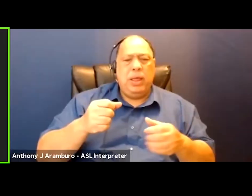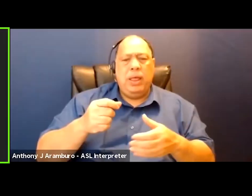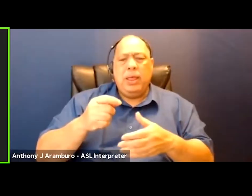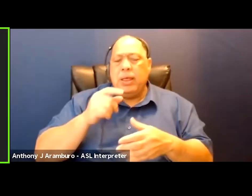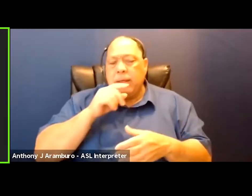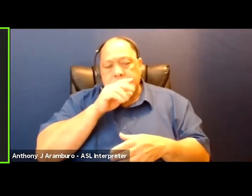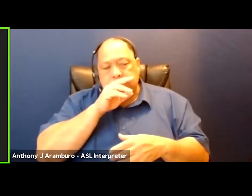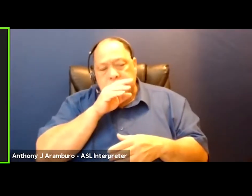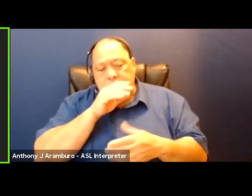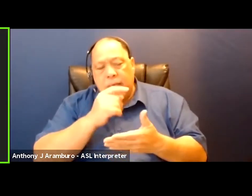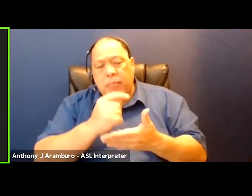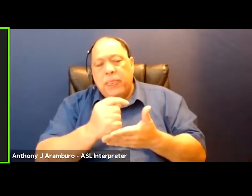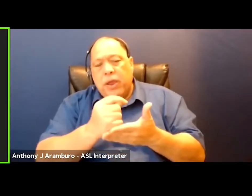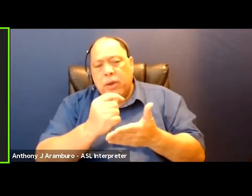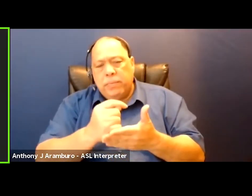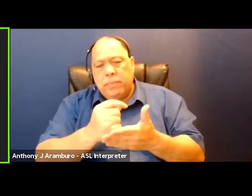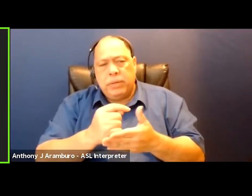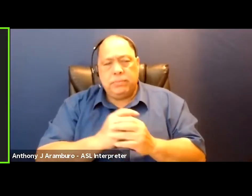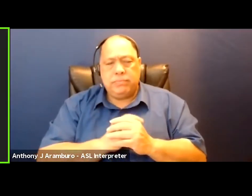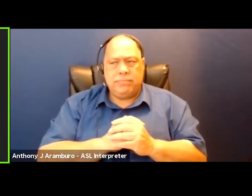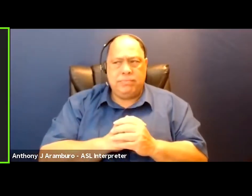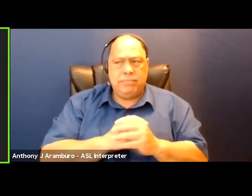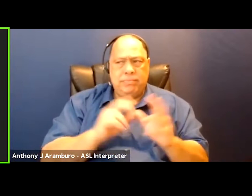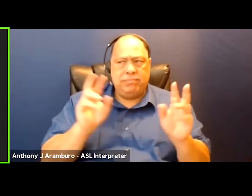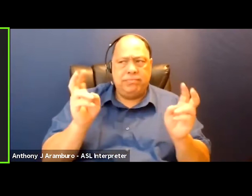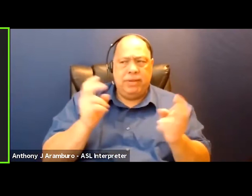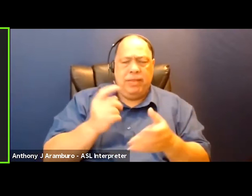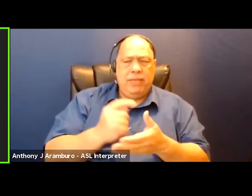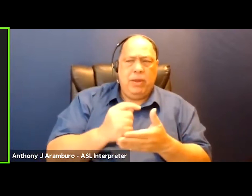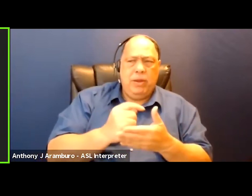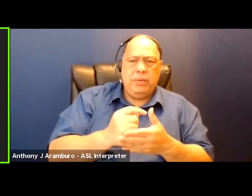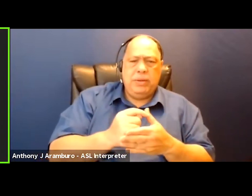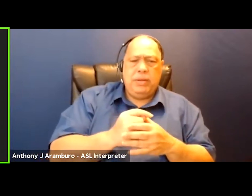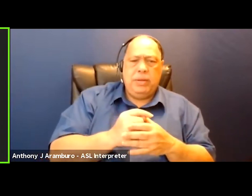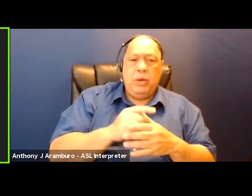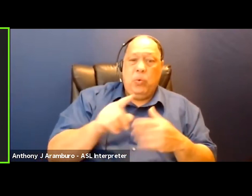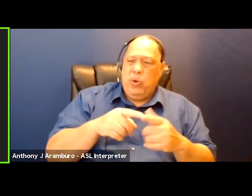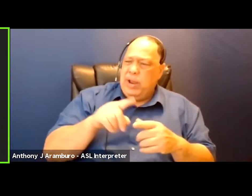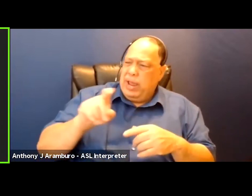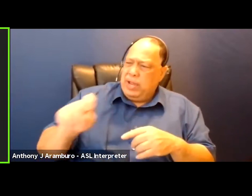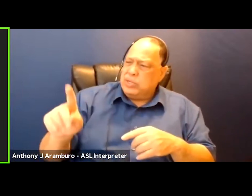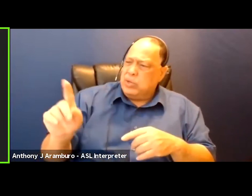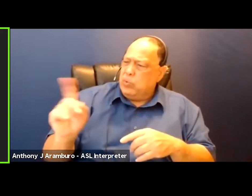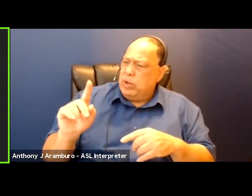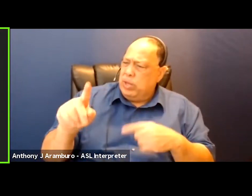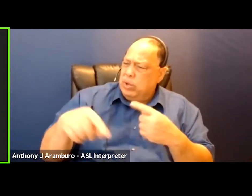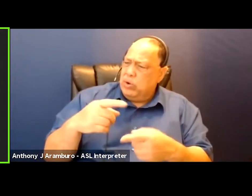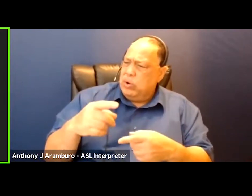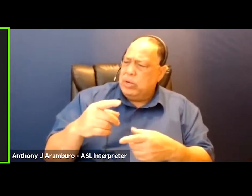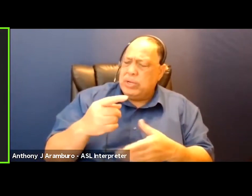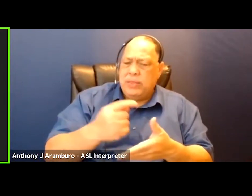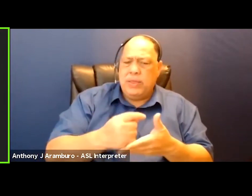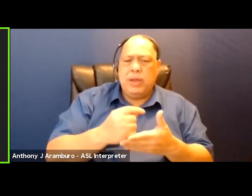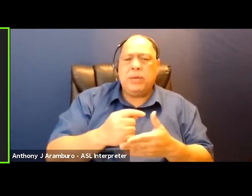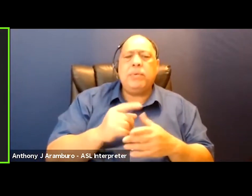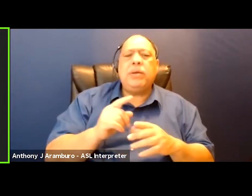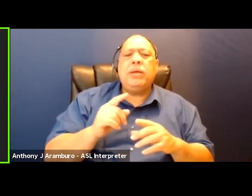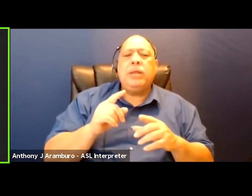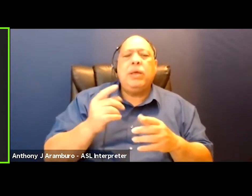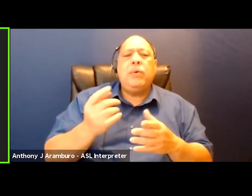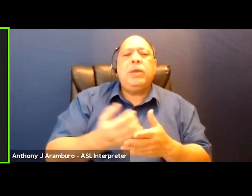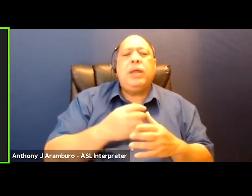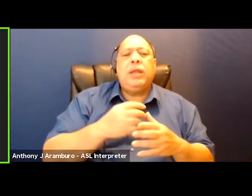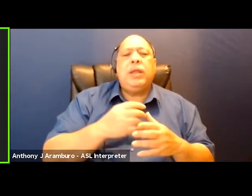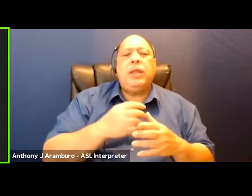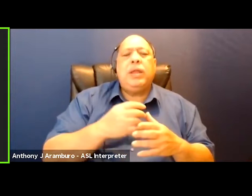whispered to me. Therapy. Shelley whispered to me when I asked her where they were going. They were getting physical therapy,